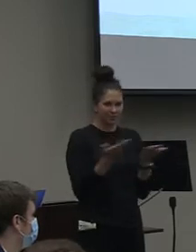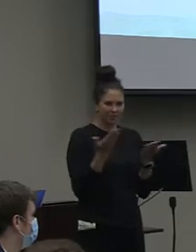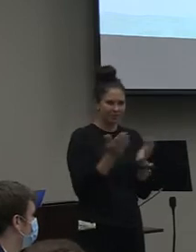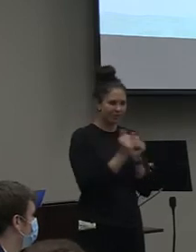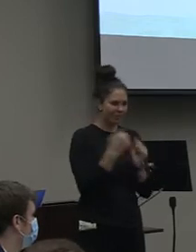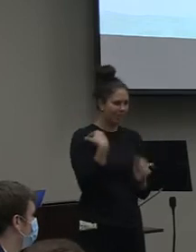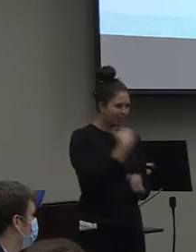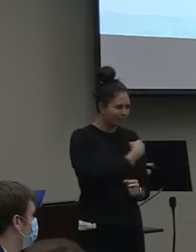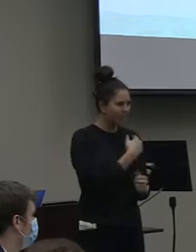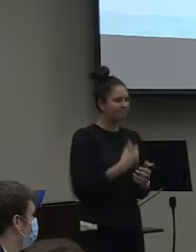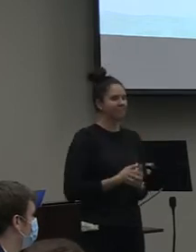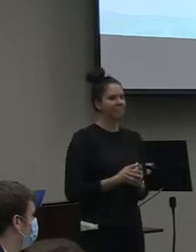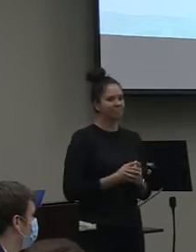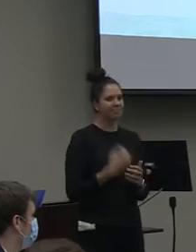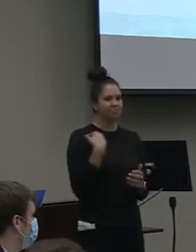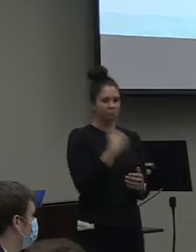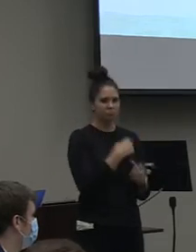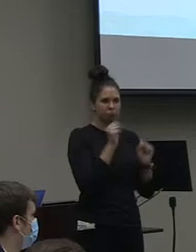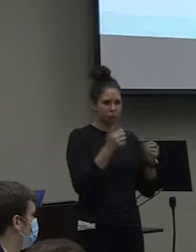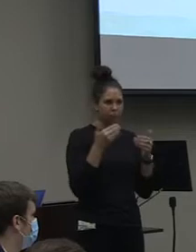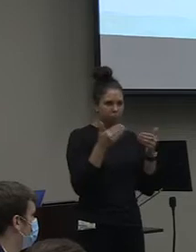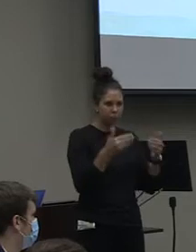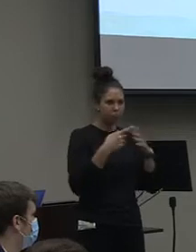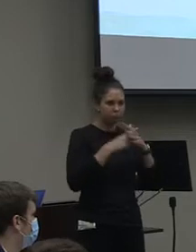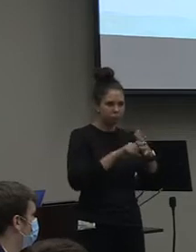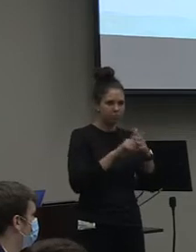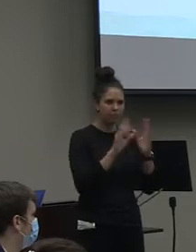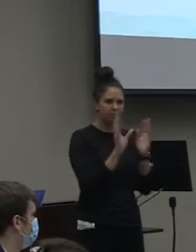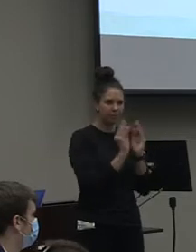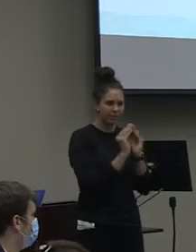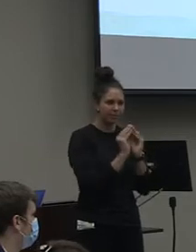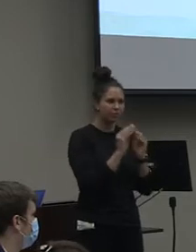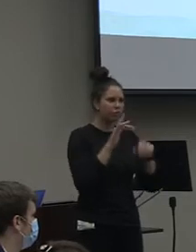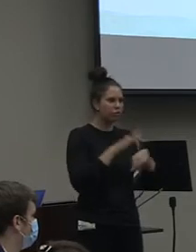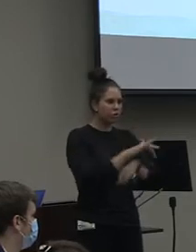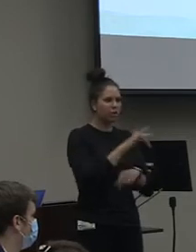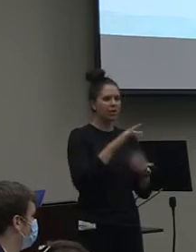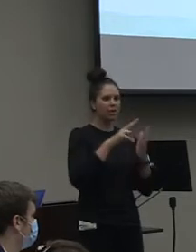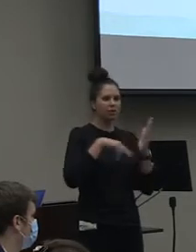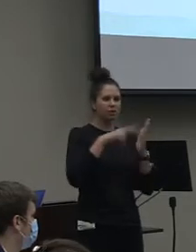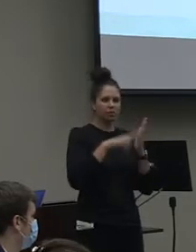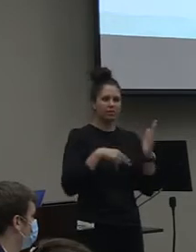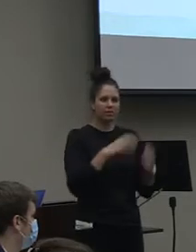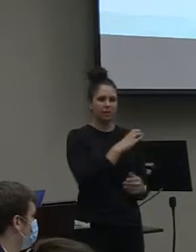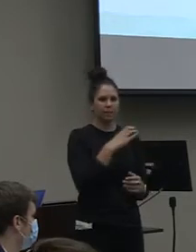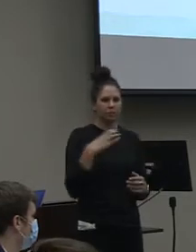now. So we can begin our meeting of the Early Literacy Commission.